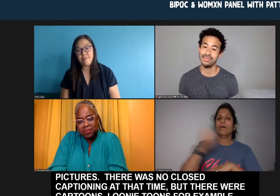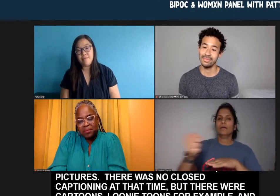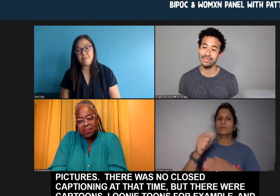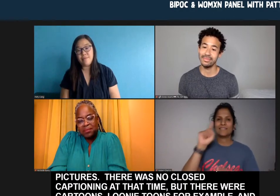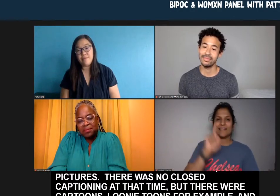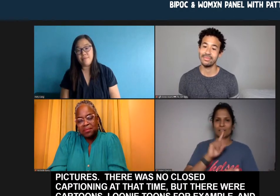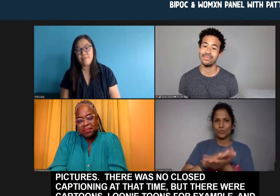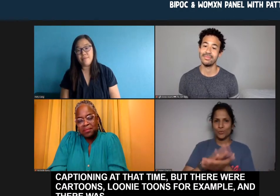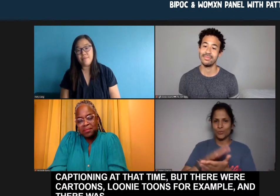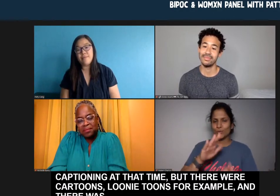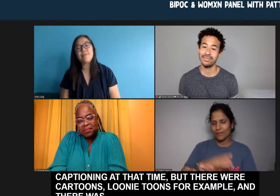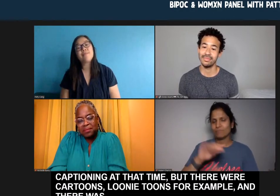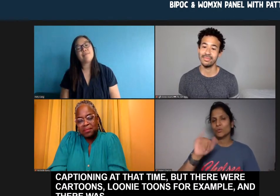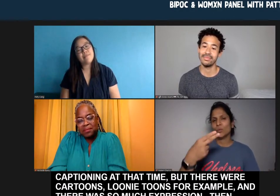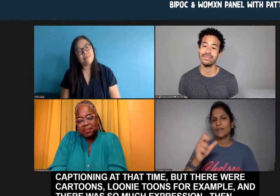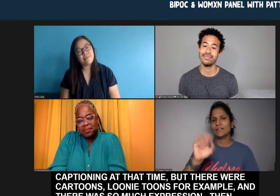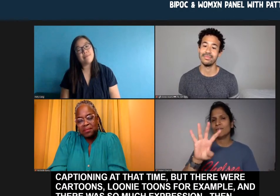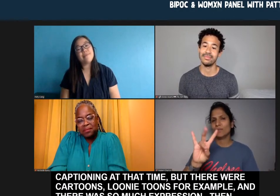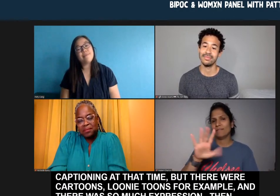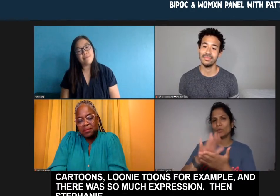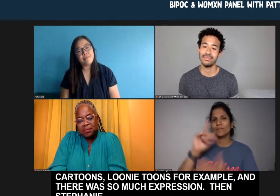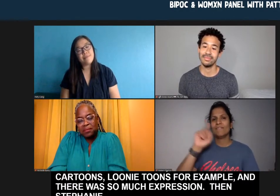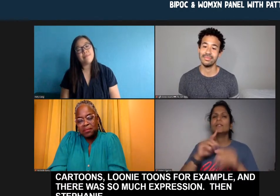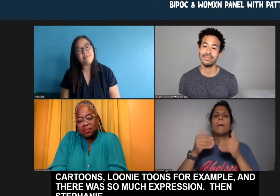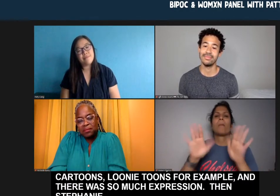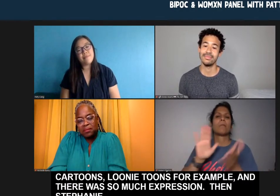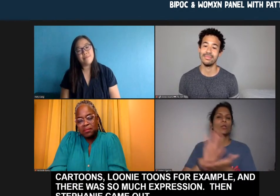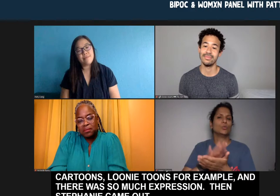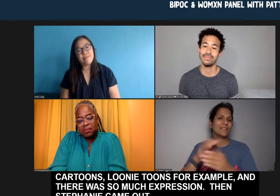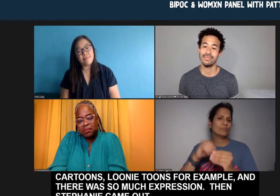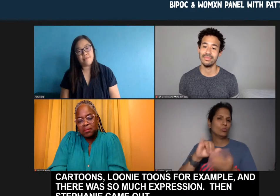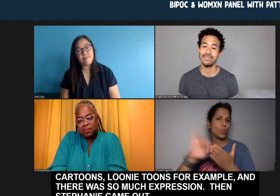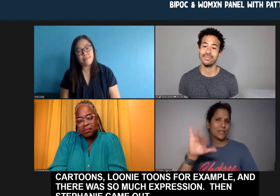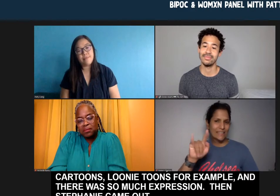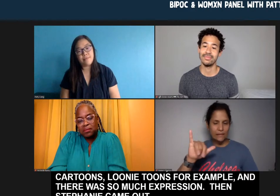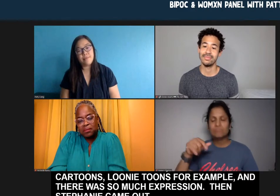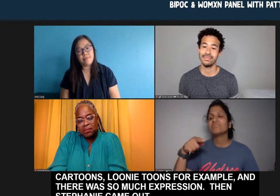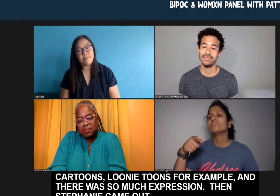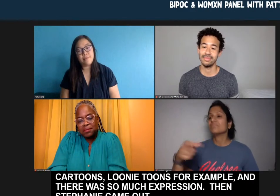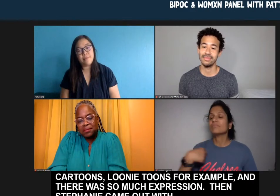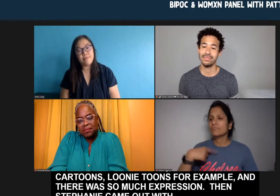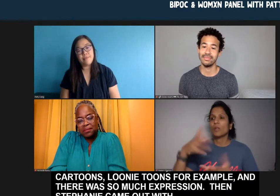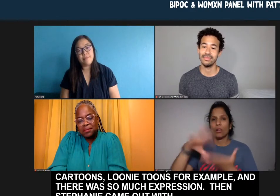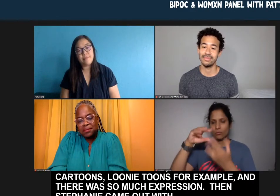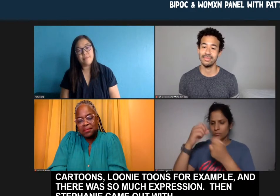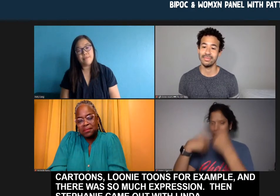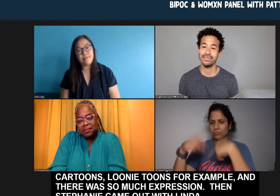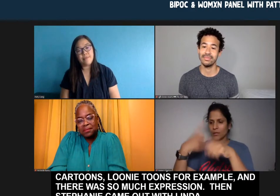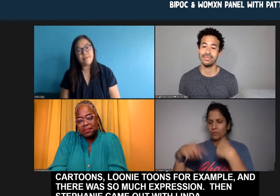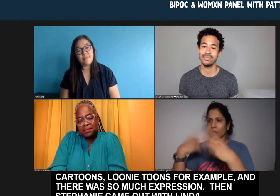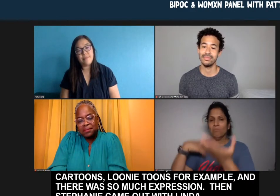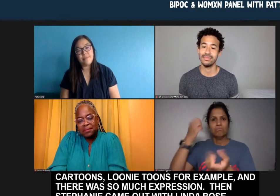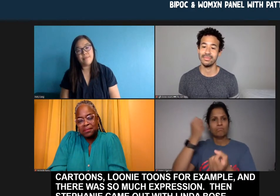language. And then I went to the deaf school, PS 47. There was a public school in New York City, hearing and